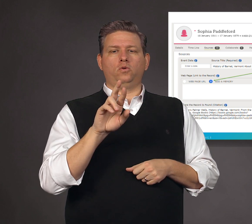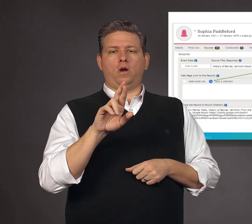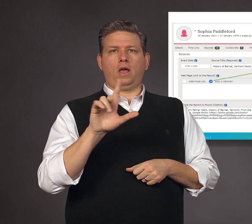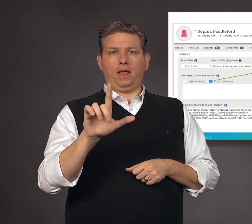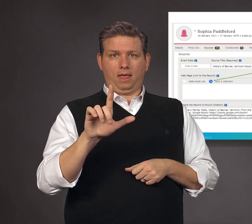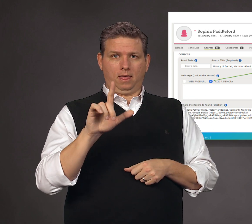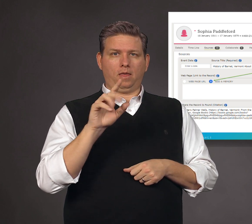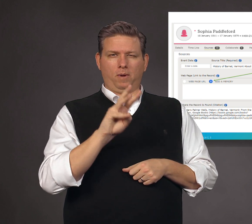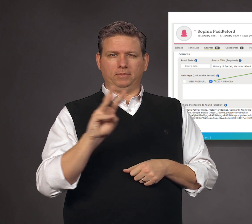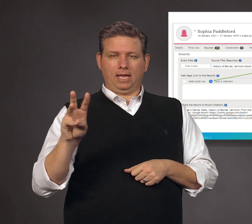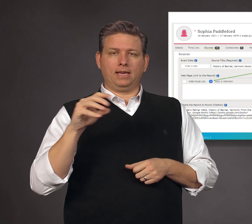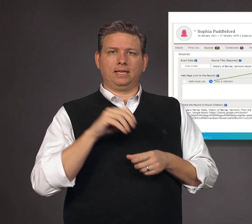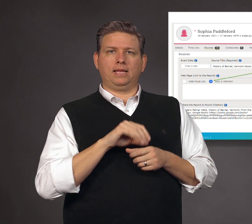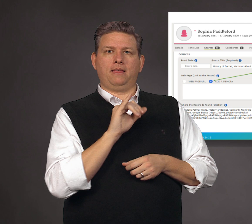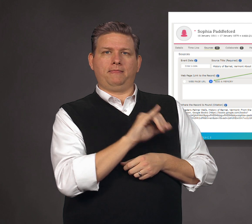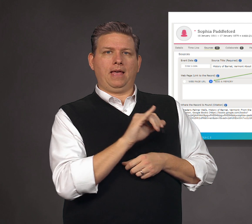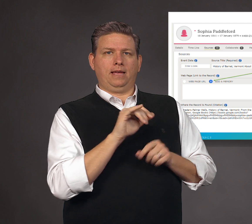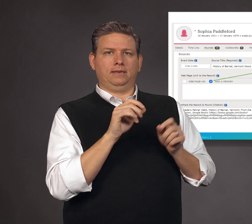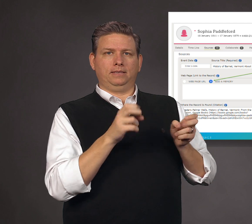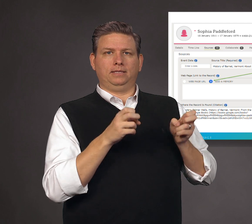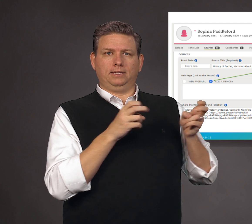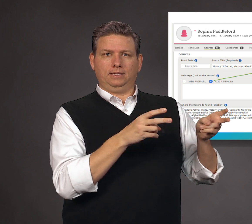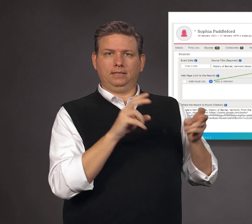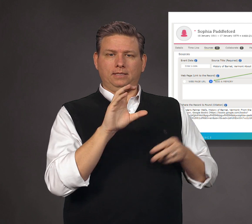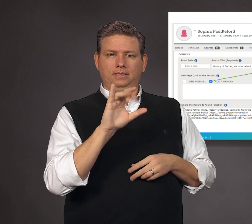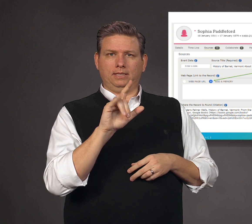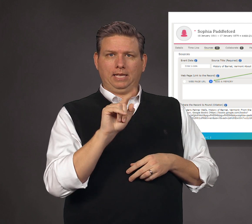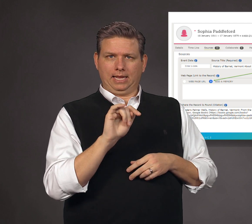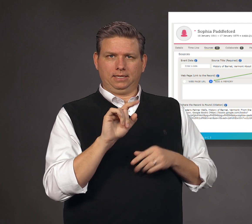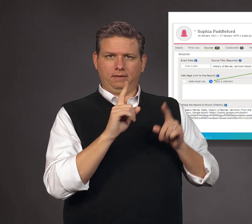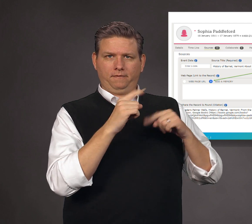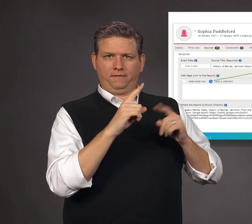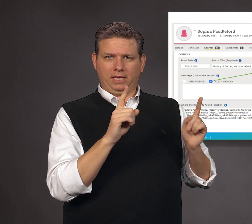source citation in the next field.